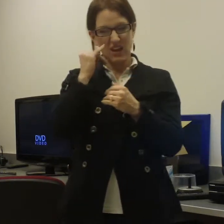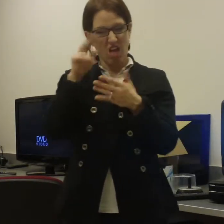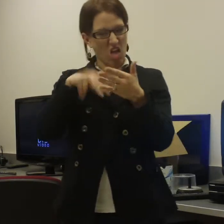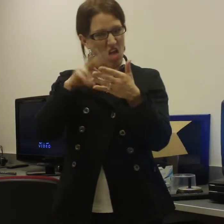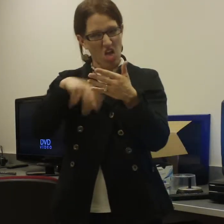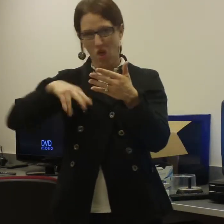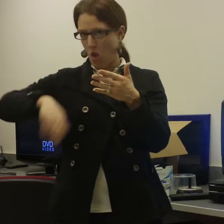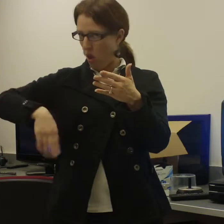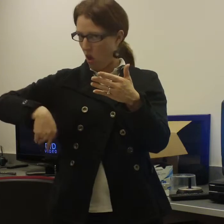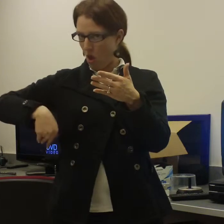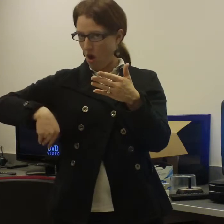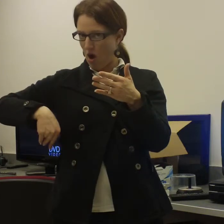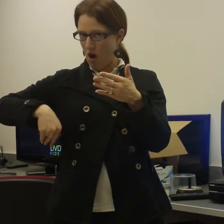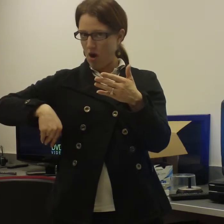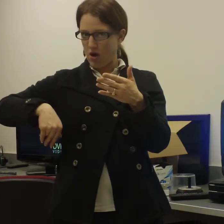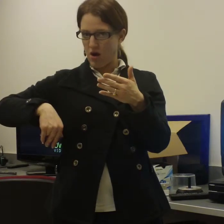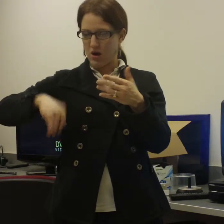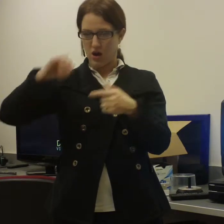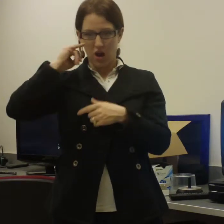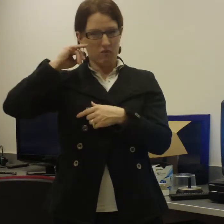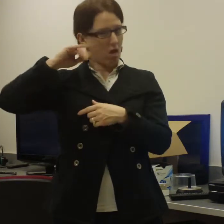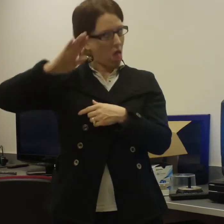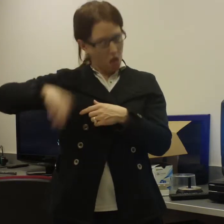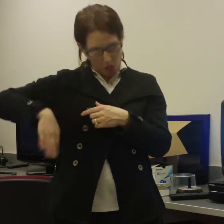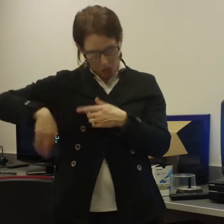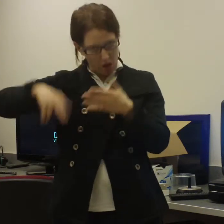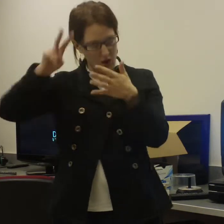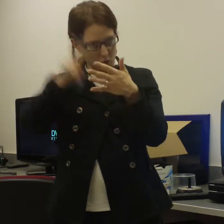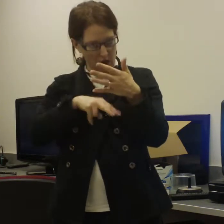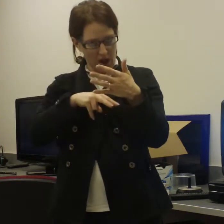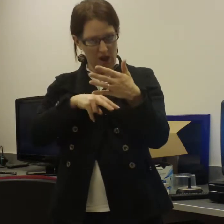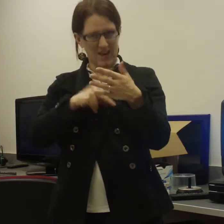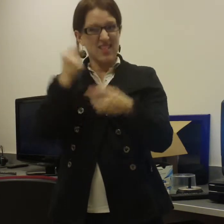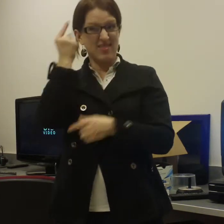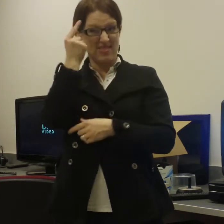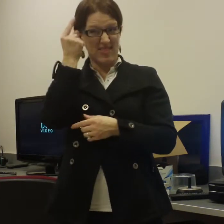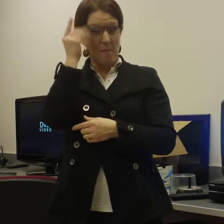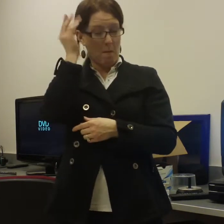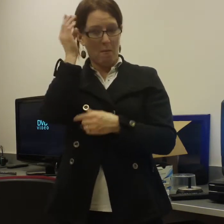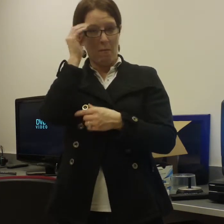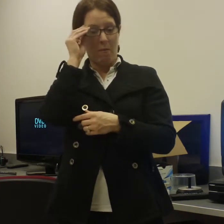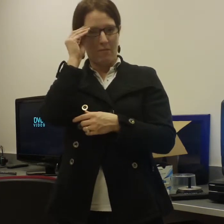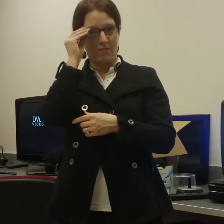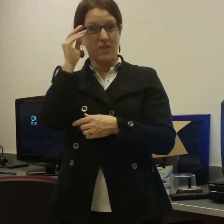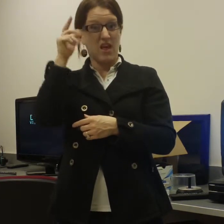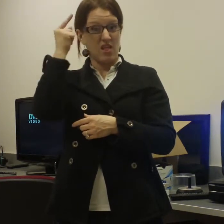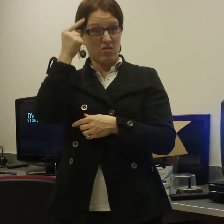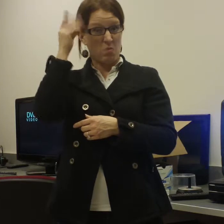here. Of the people that have not read it, okay, how many people think the boy is dead in the picture?